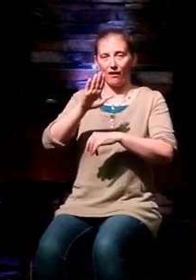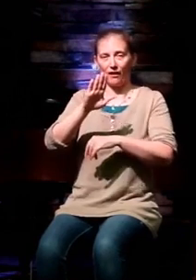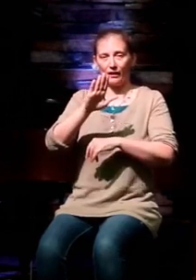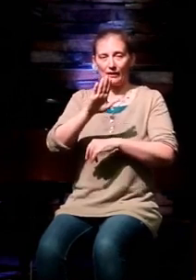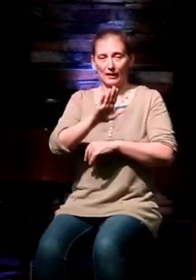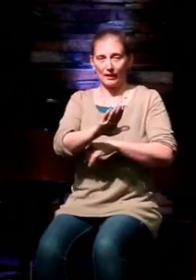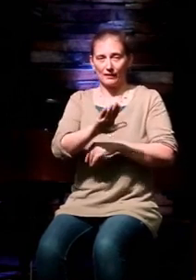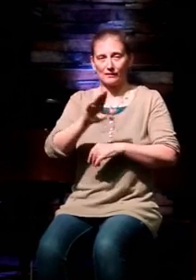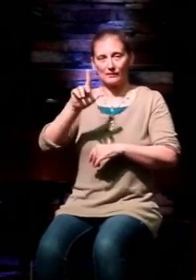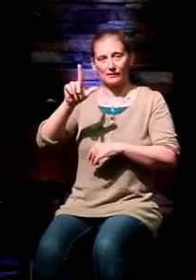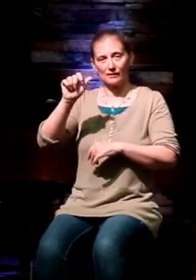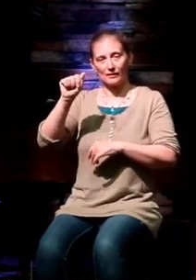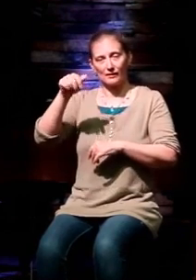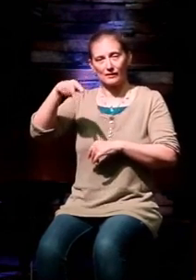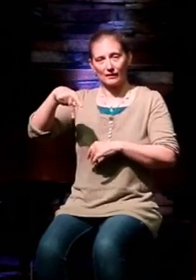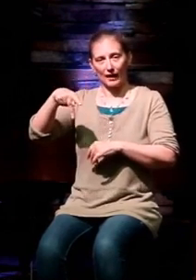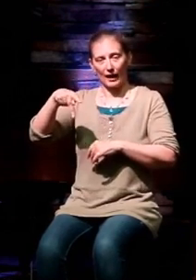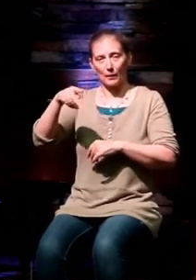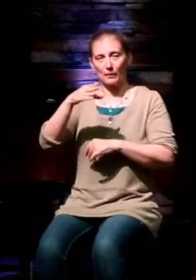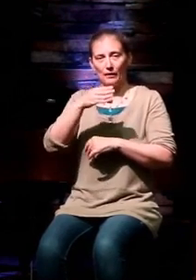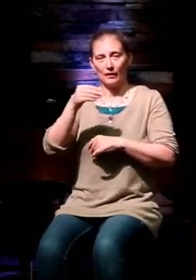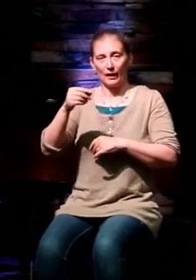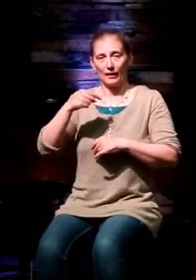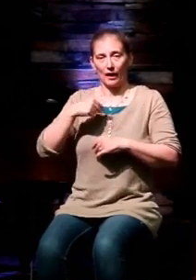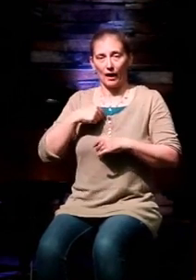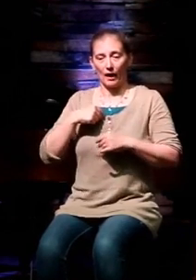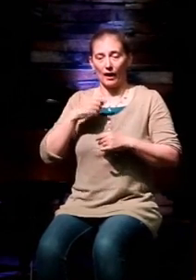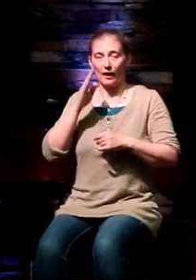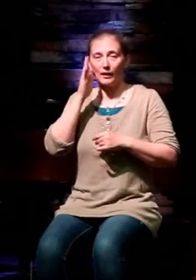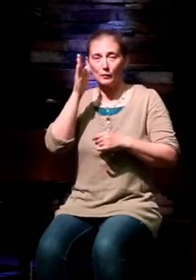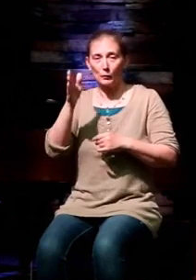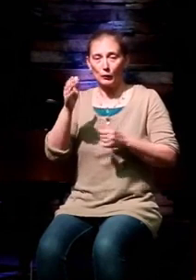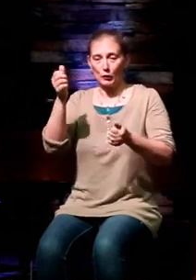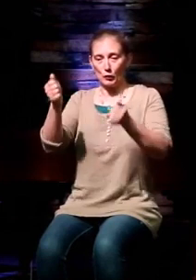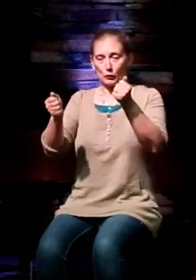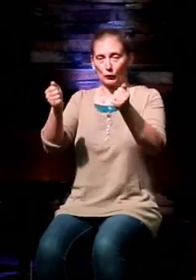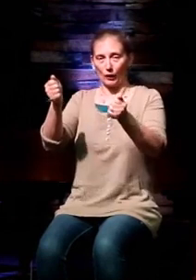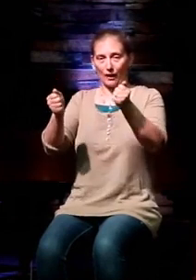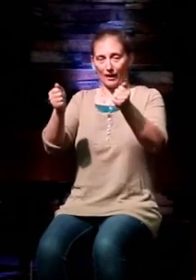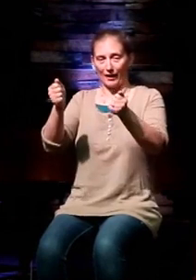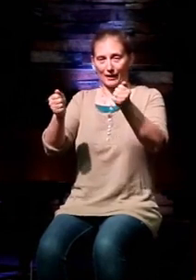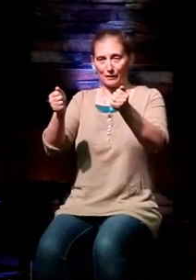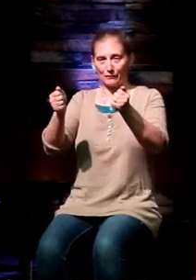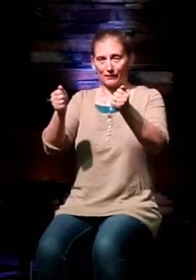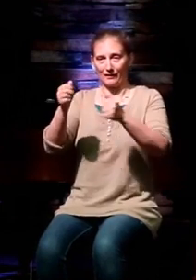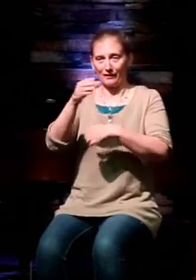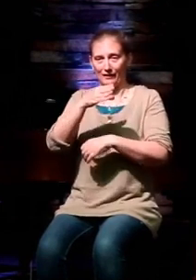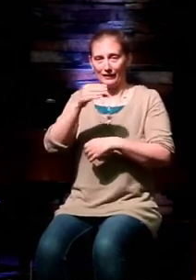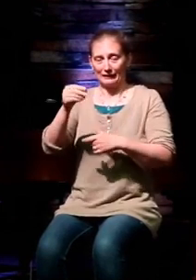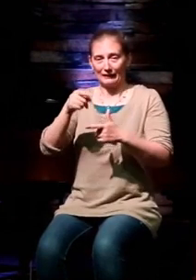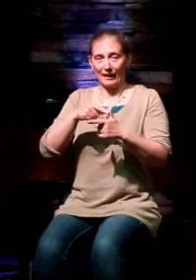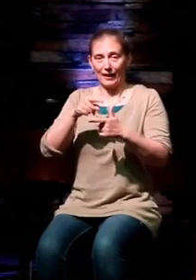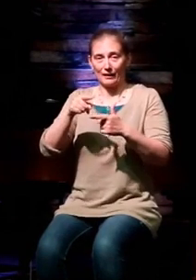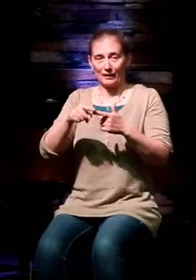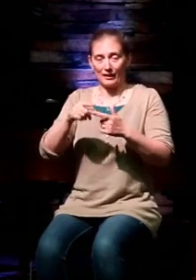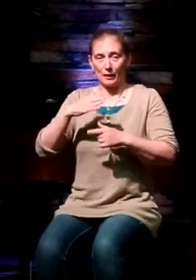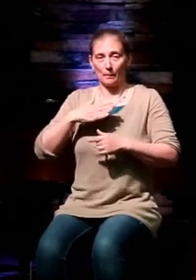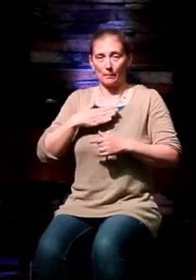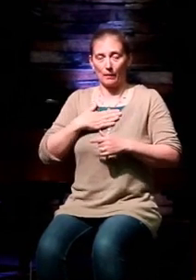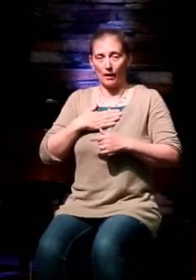hands on the steering wheel. His hands were still on the steering wheel at first, and we're driving down the road, and then he would let